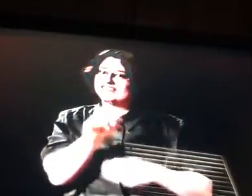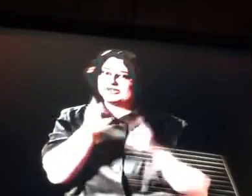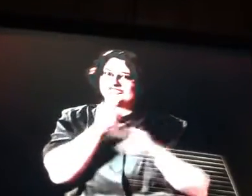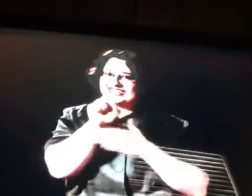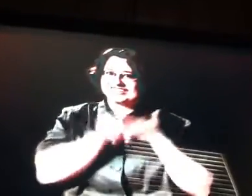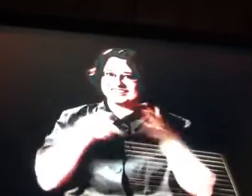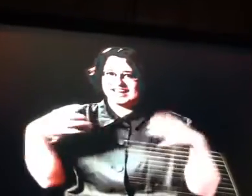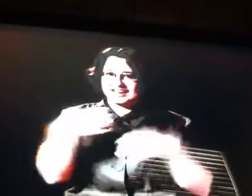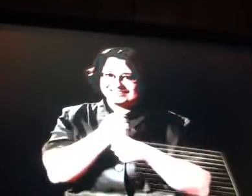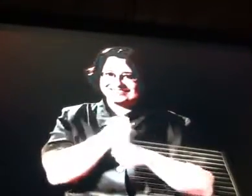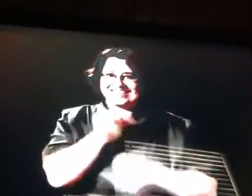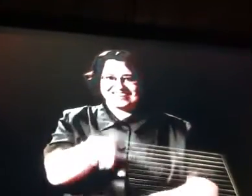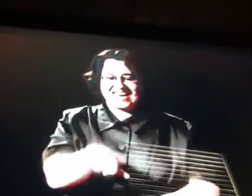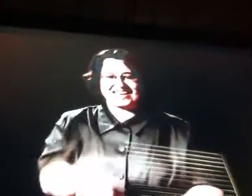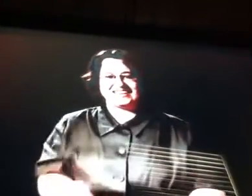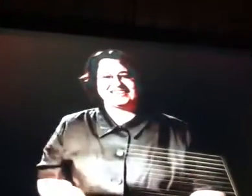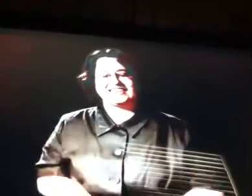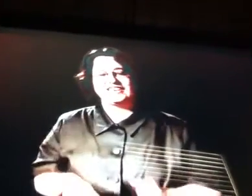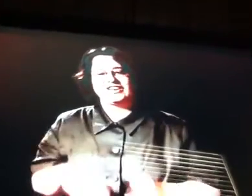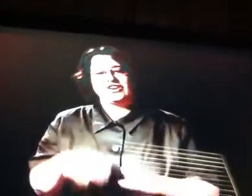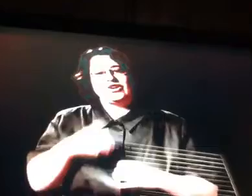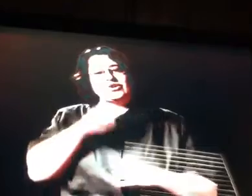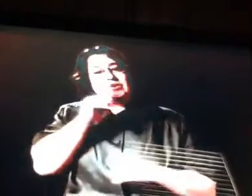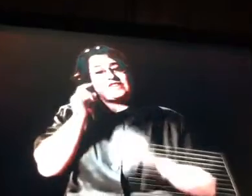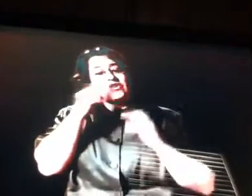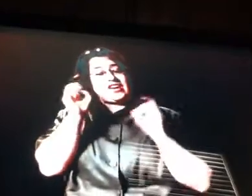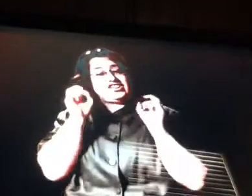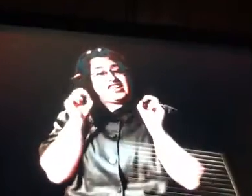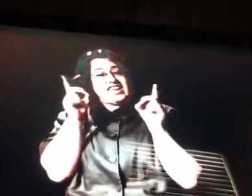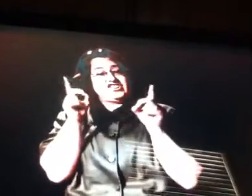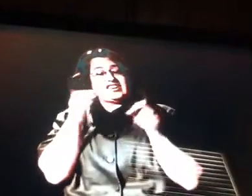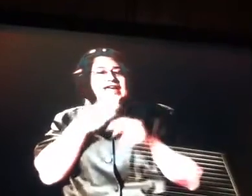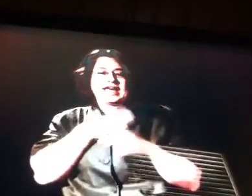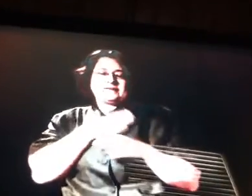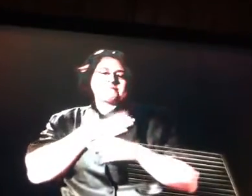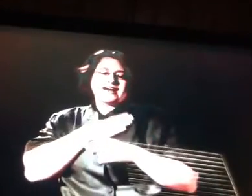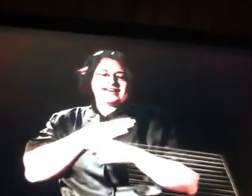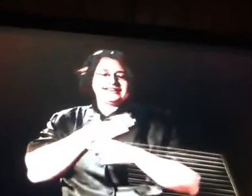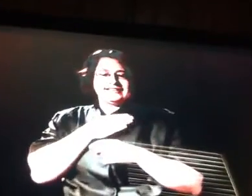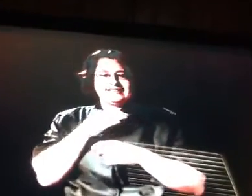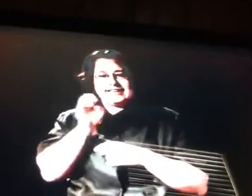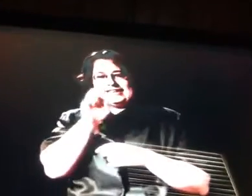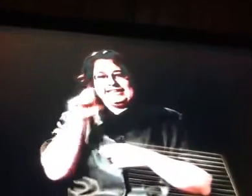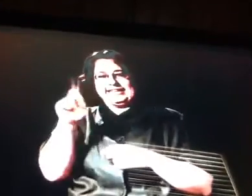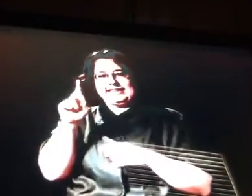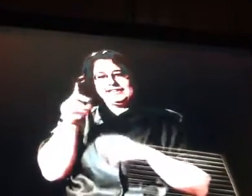and the universal design would match your personality and your attitude.